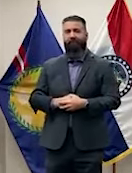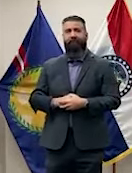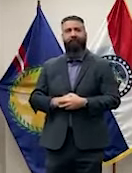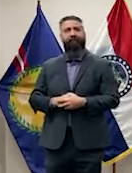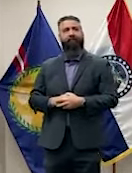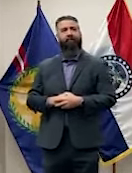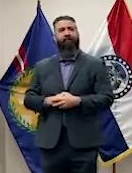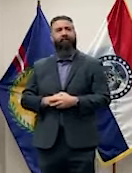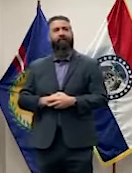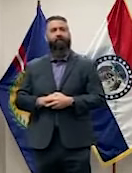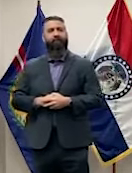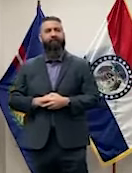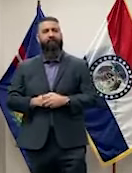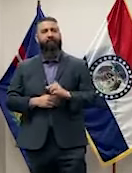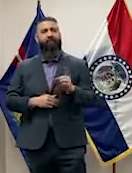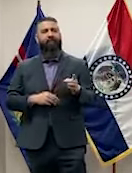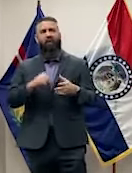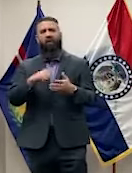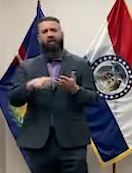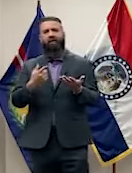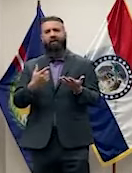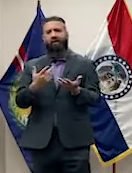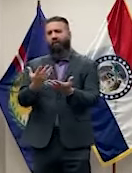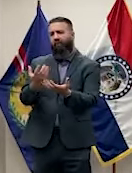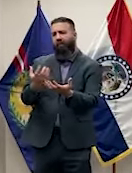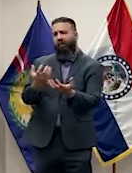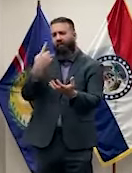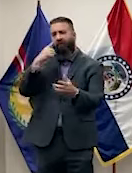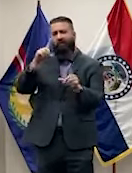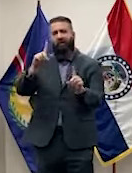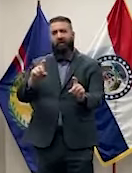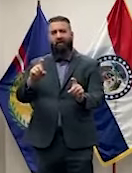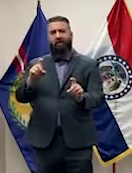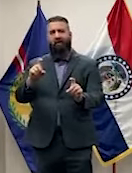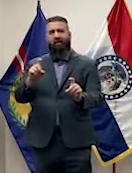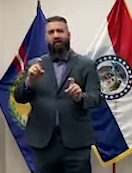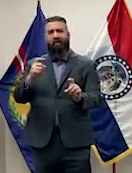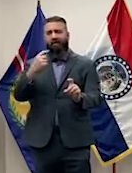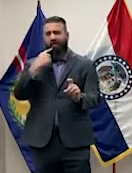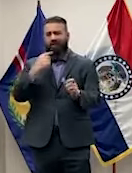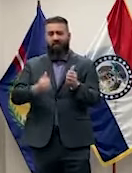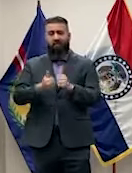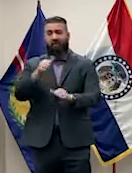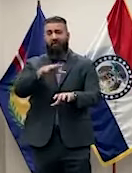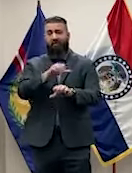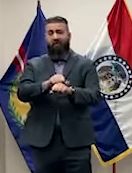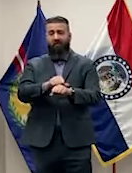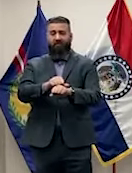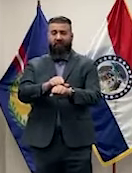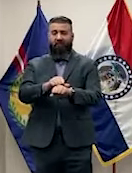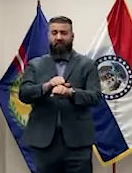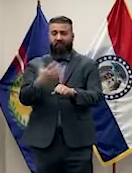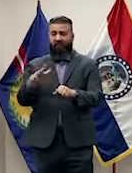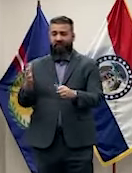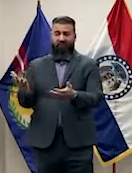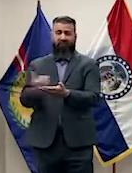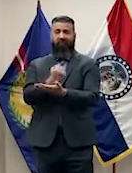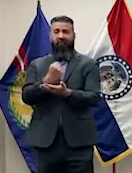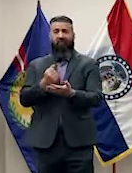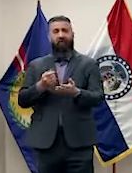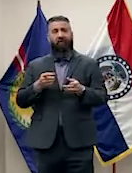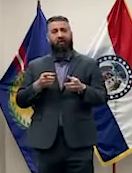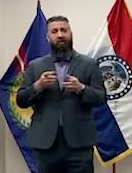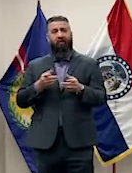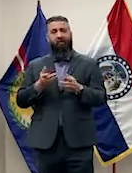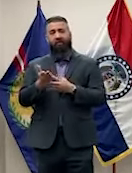What has the demand for testing been like? I think a few weeks ago we were seeing most of the appointments being booked through the week. Is that still